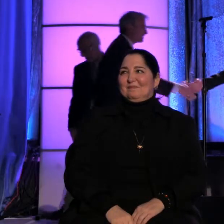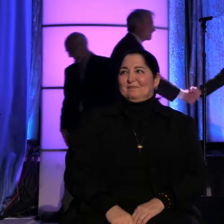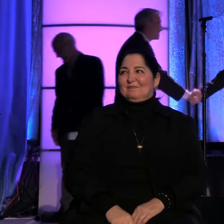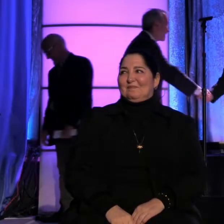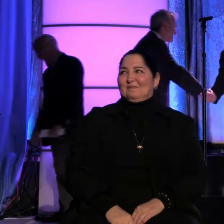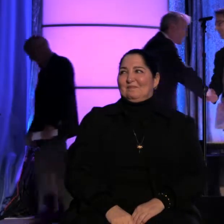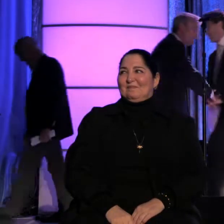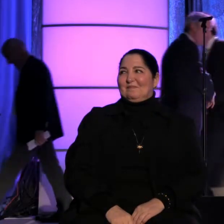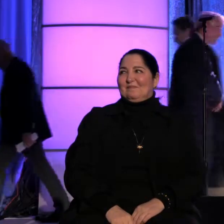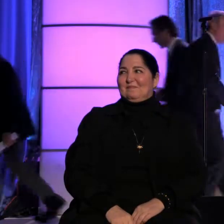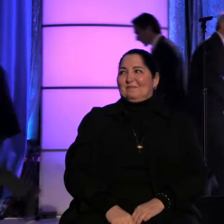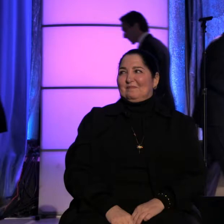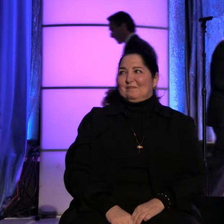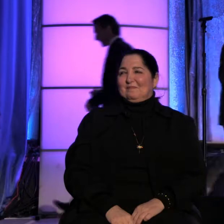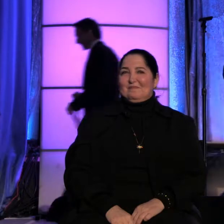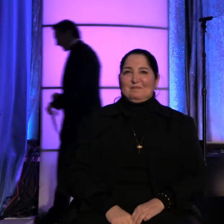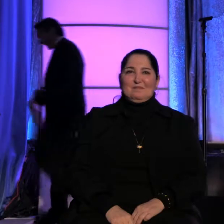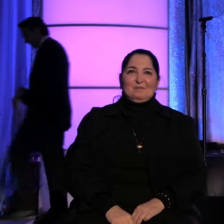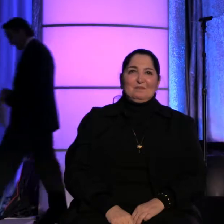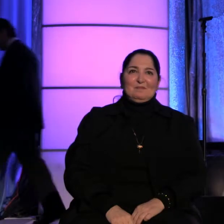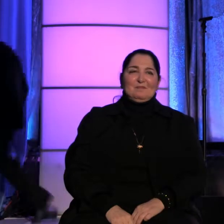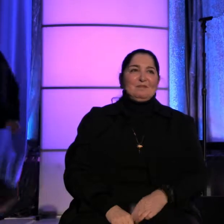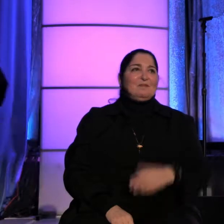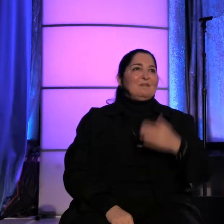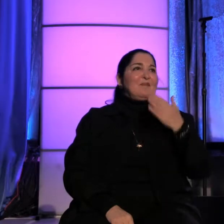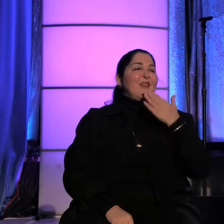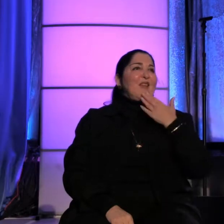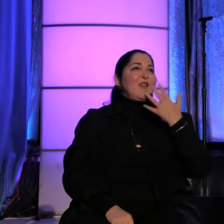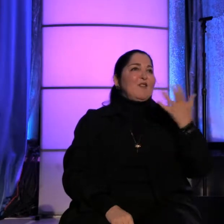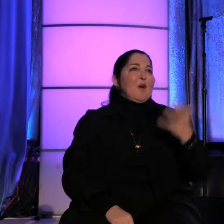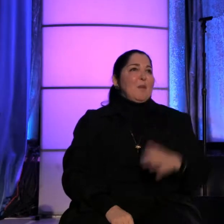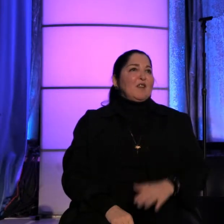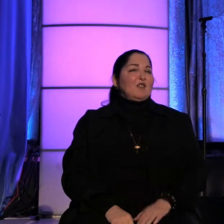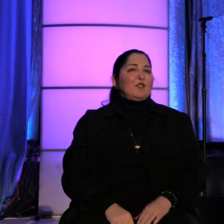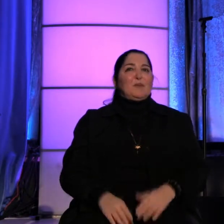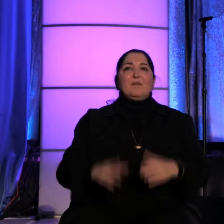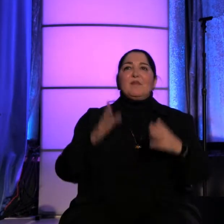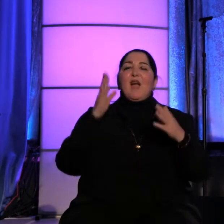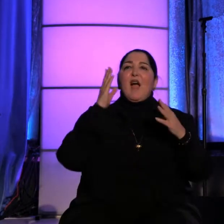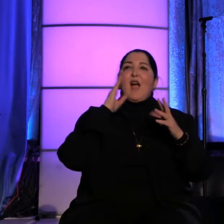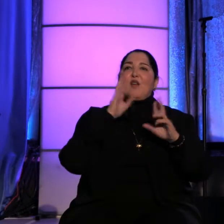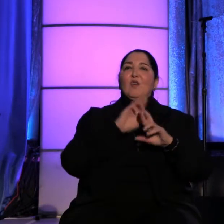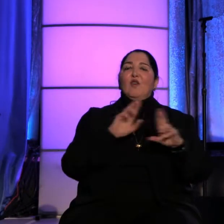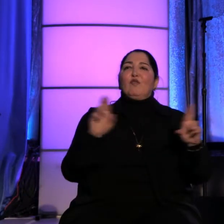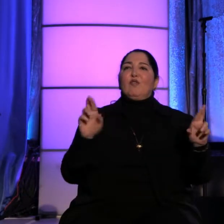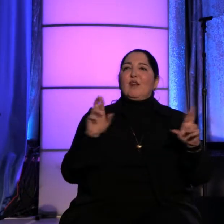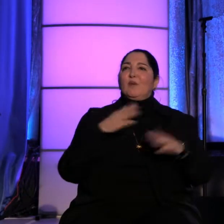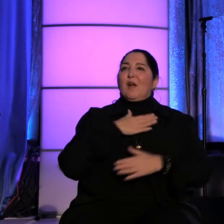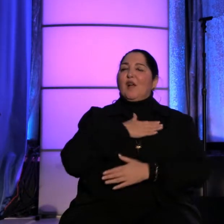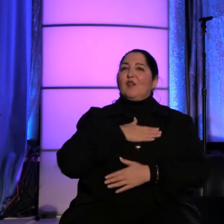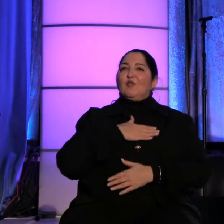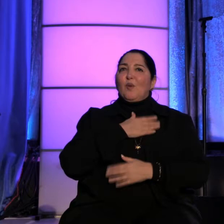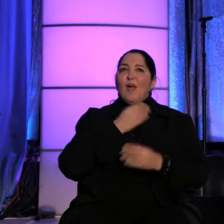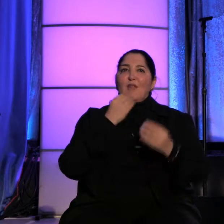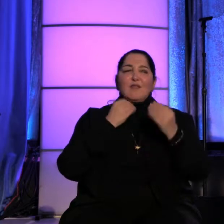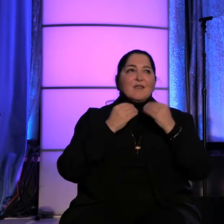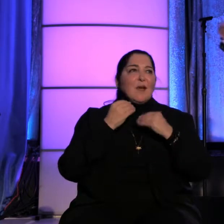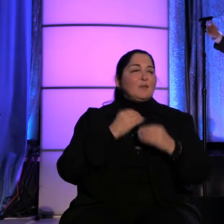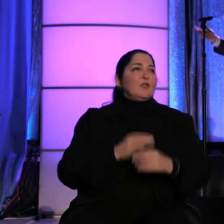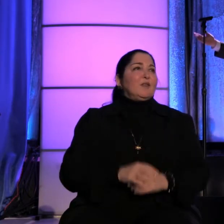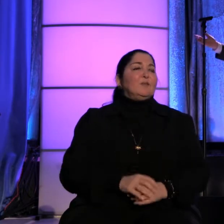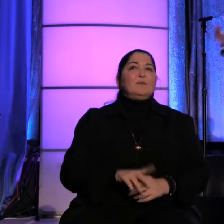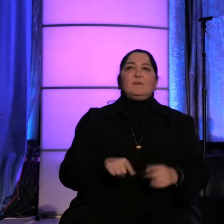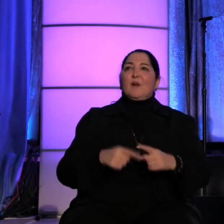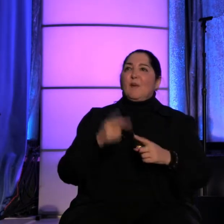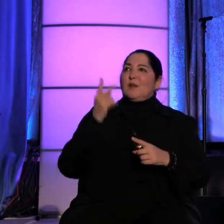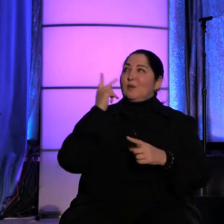Thank you very much. Thank you. Thank you very much, Live Nation. So I know you're ready to enjoy the reception. When you